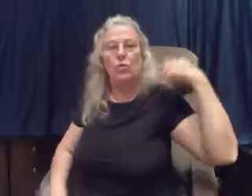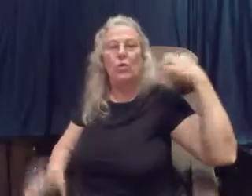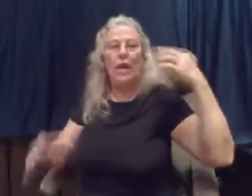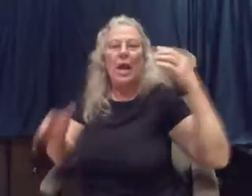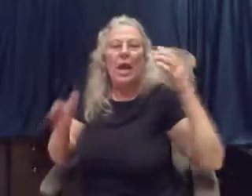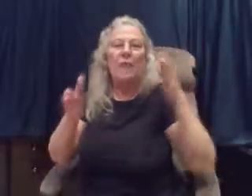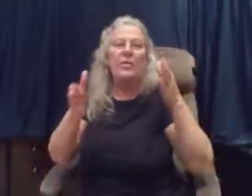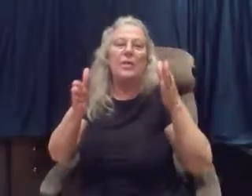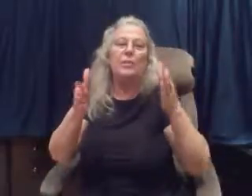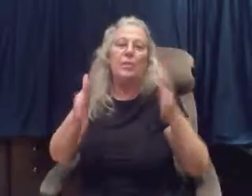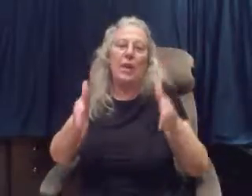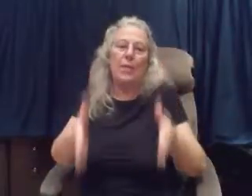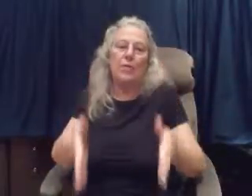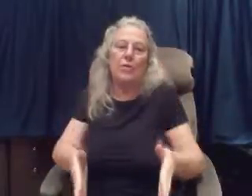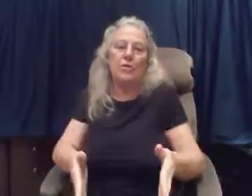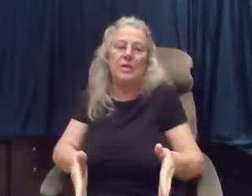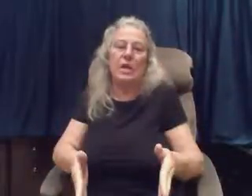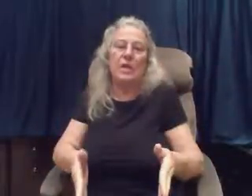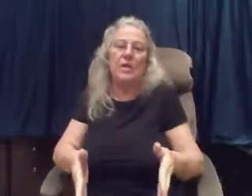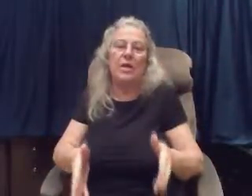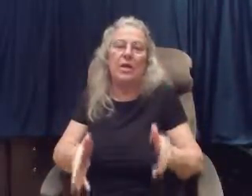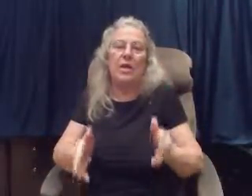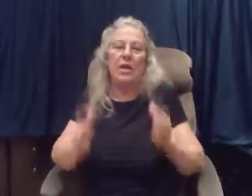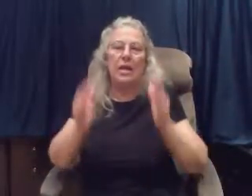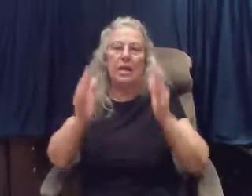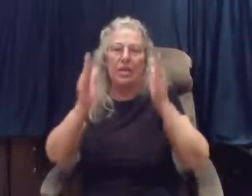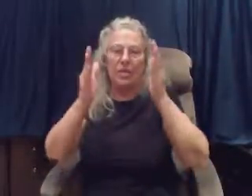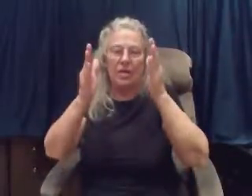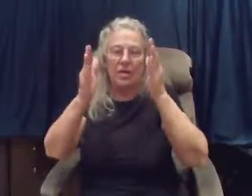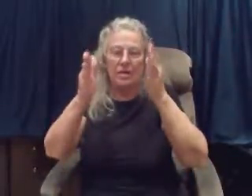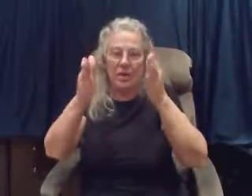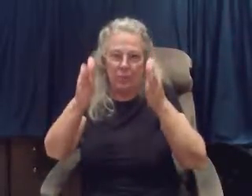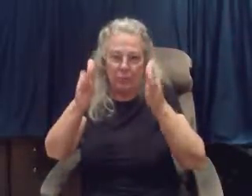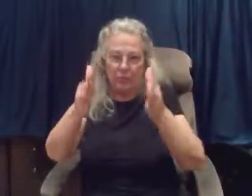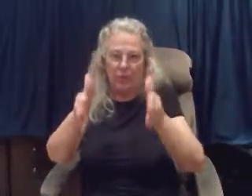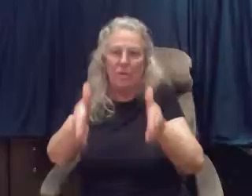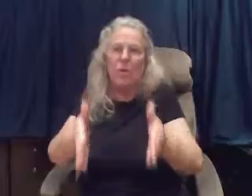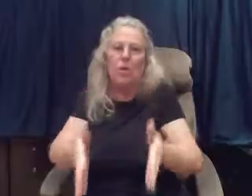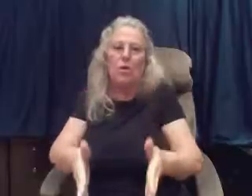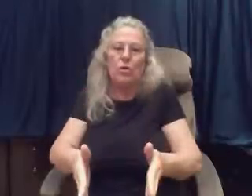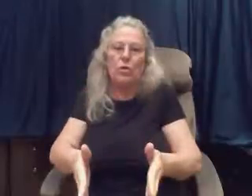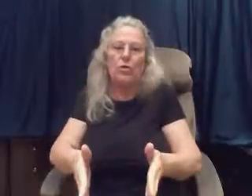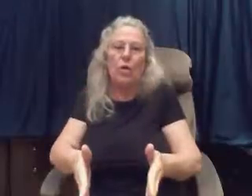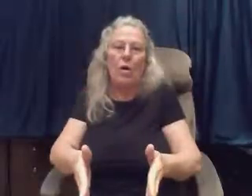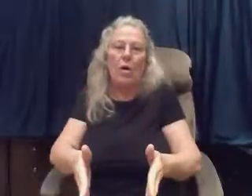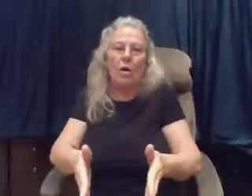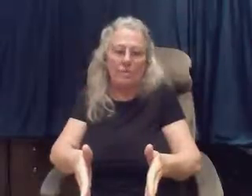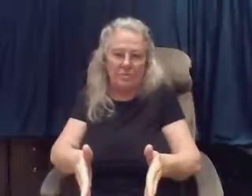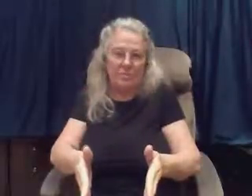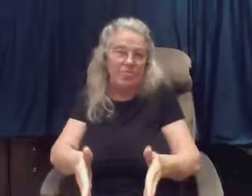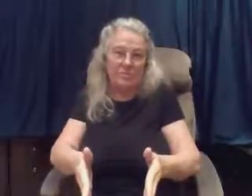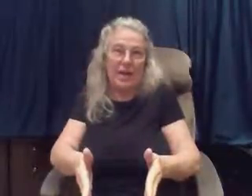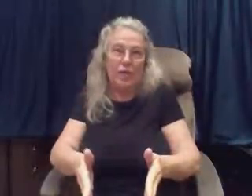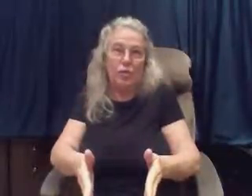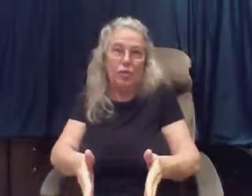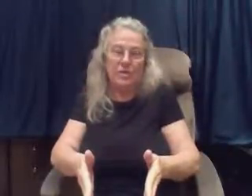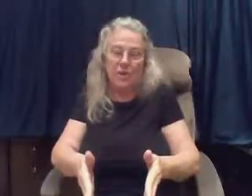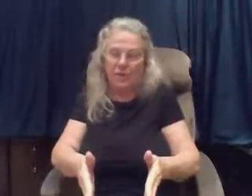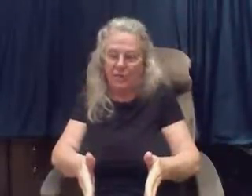shoulder and then put a person ending on it. Anything that is a person, you draw like a person in front